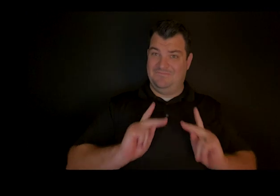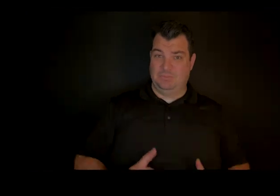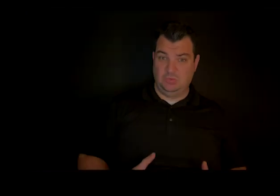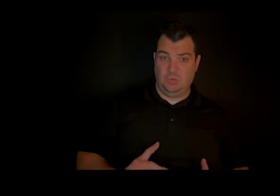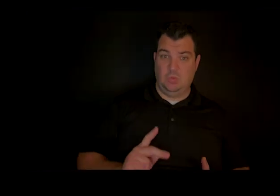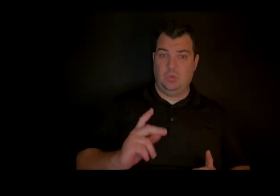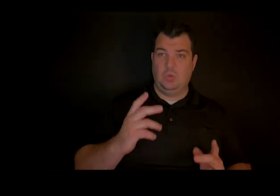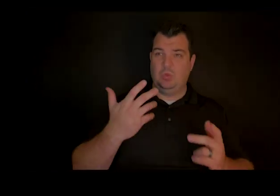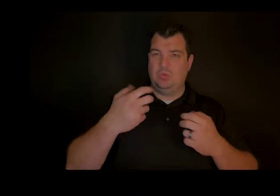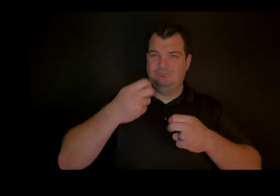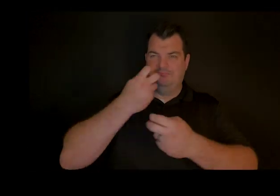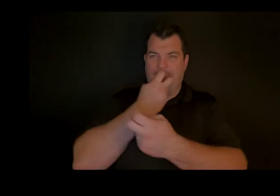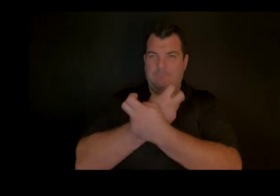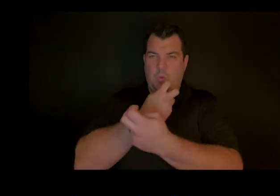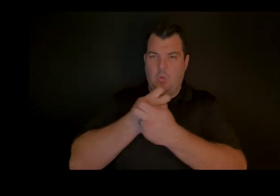physical or orthopedic impairments,